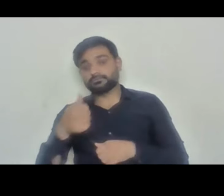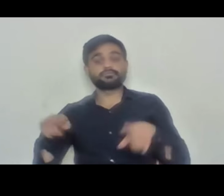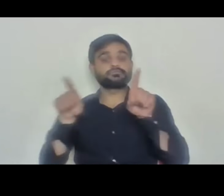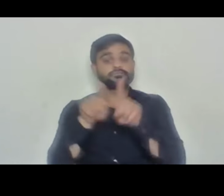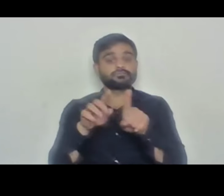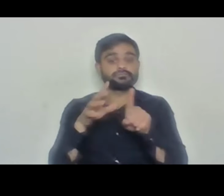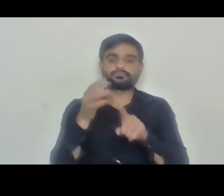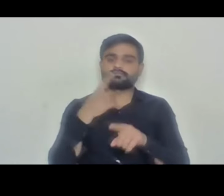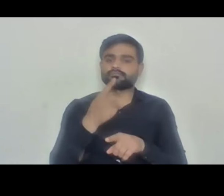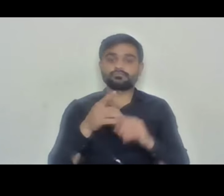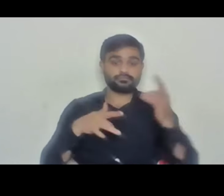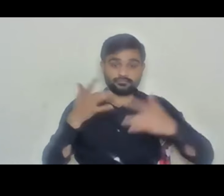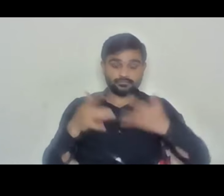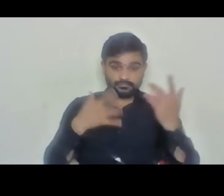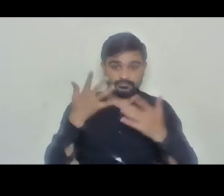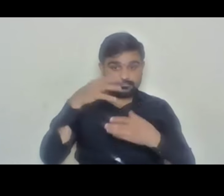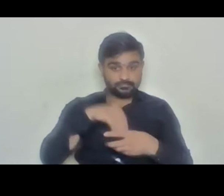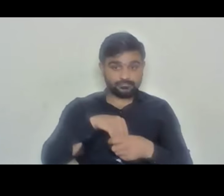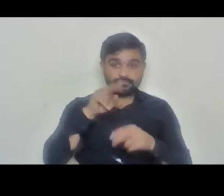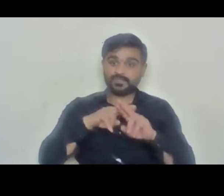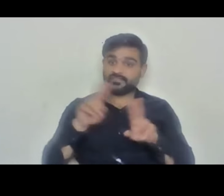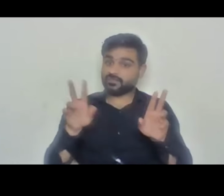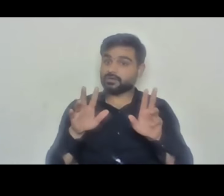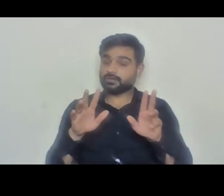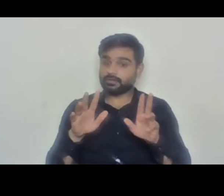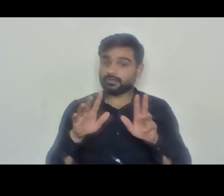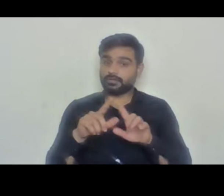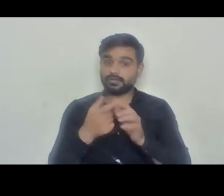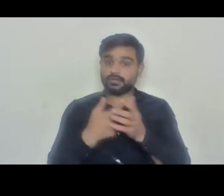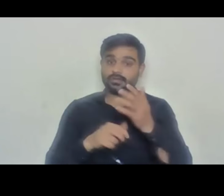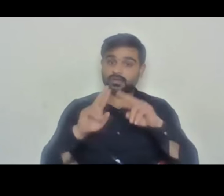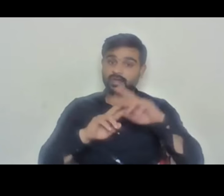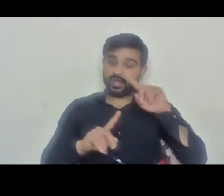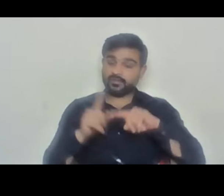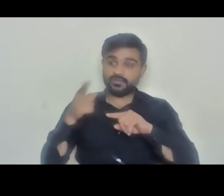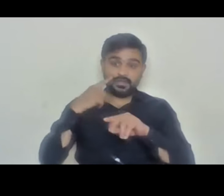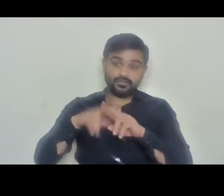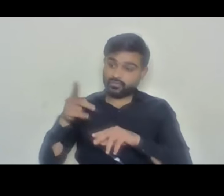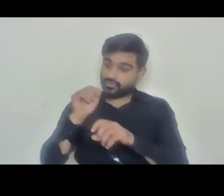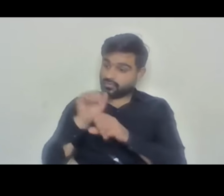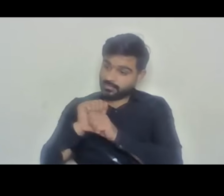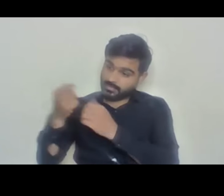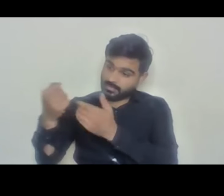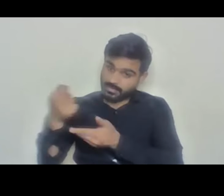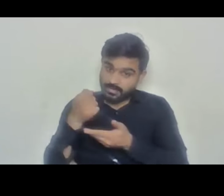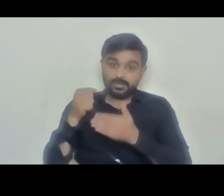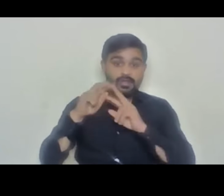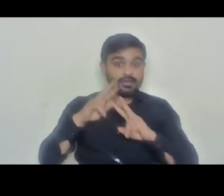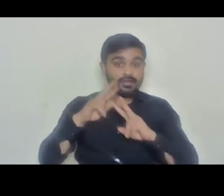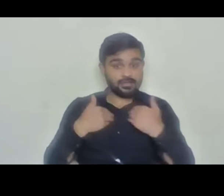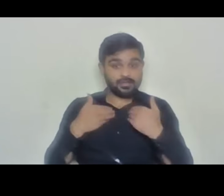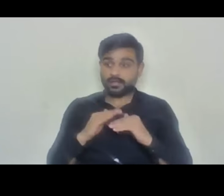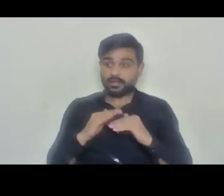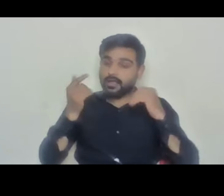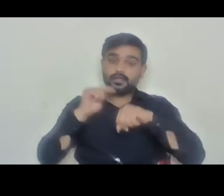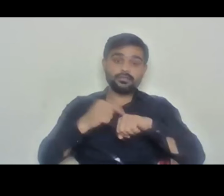what do you say, interest in the usefulness of that drug. Okay, and if I'm working for them, if they are funding my research, there are high